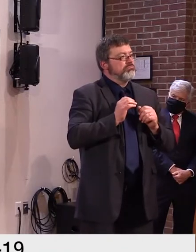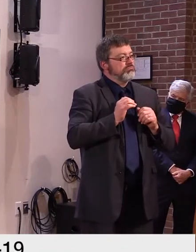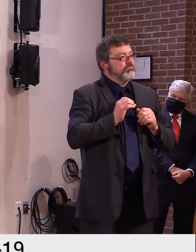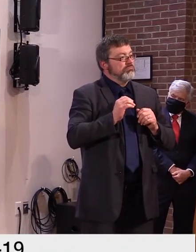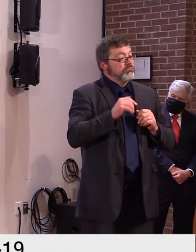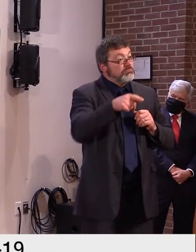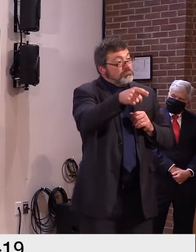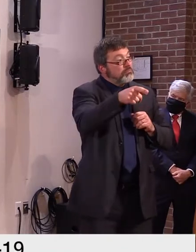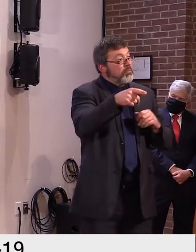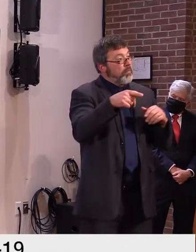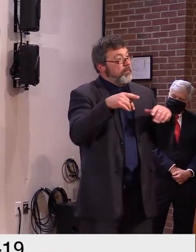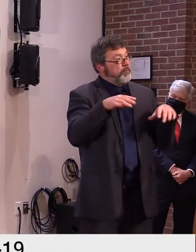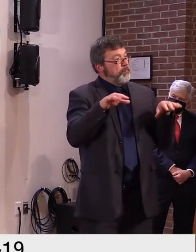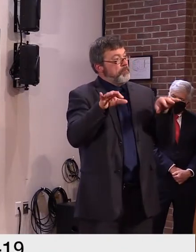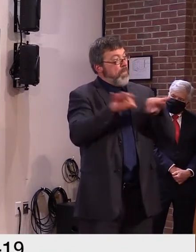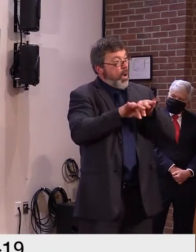reimbursement.